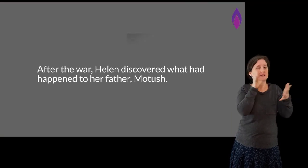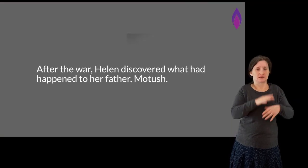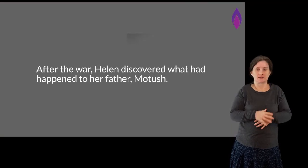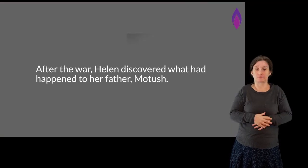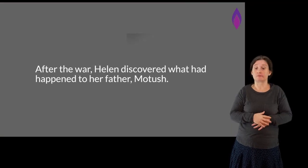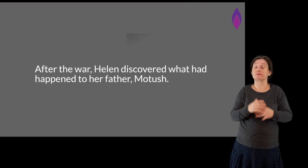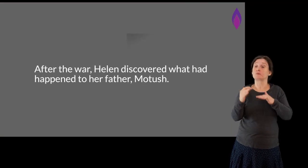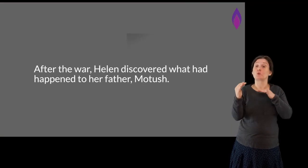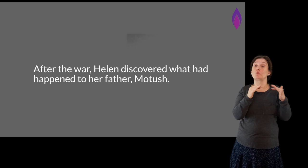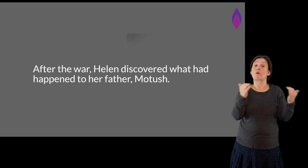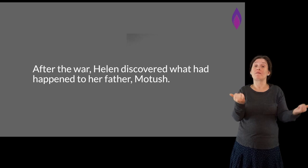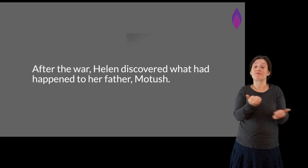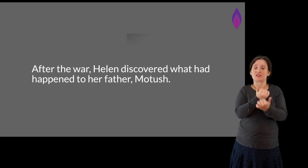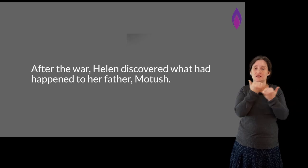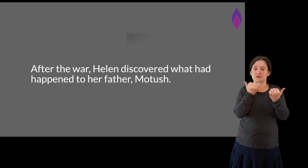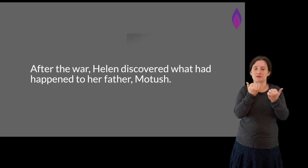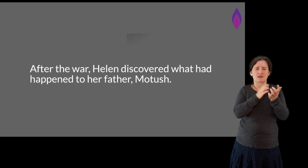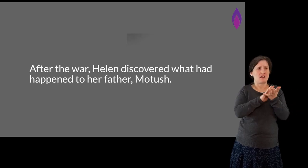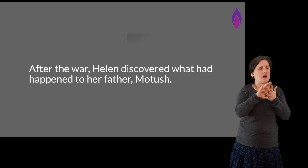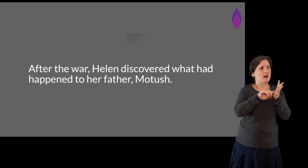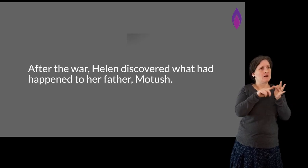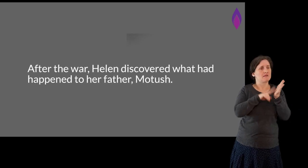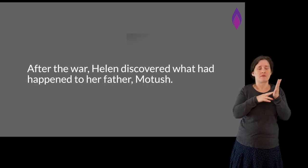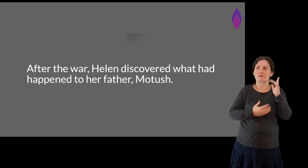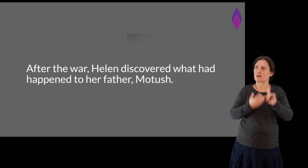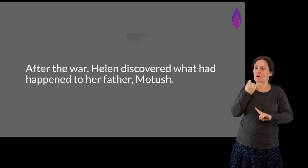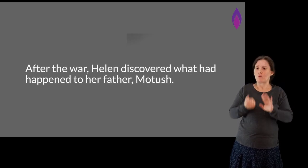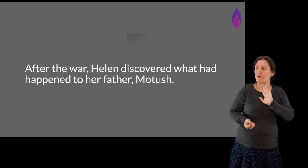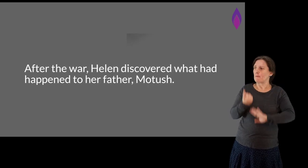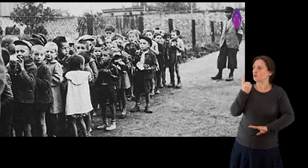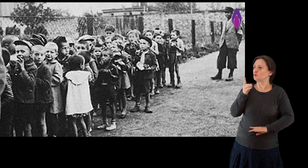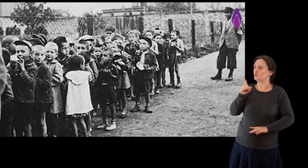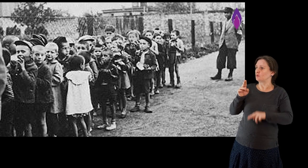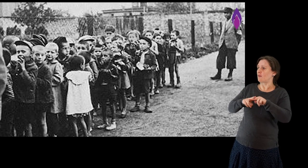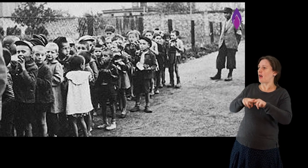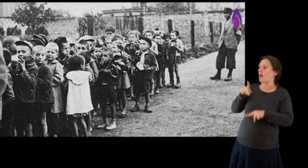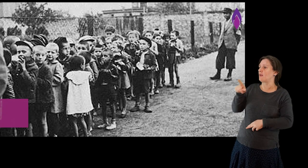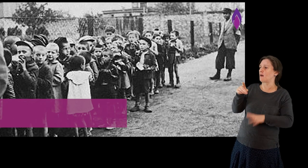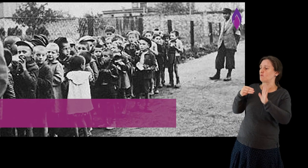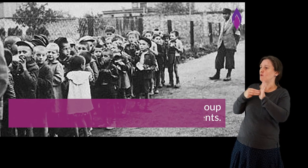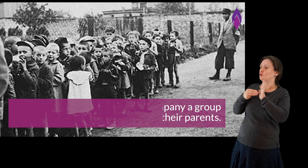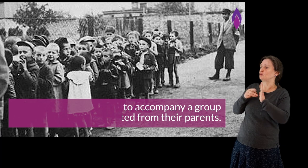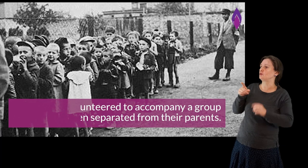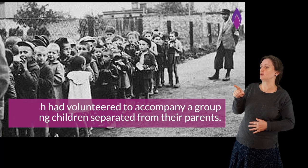After the war, Helen discovered what had happened to her father, Motush.